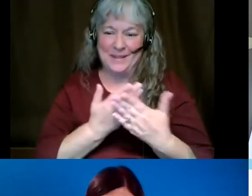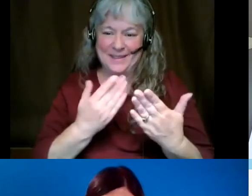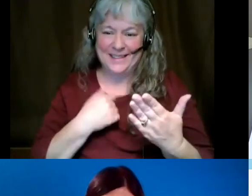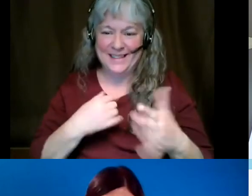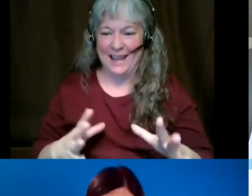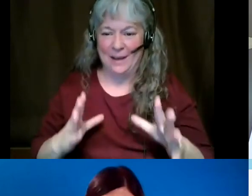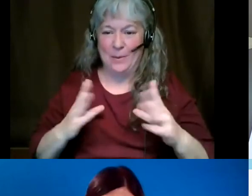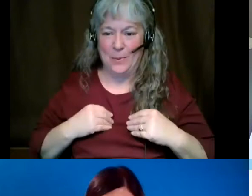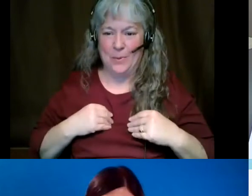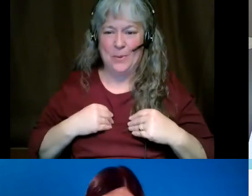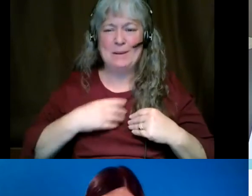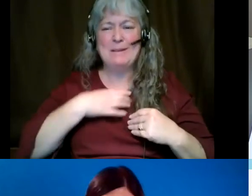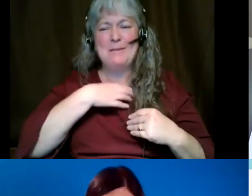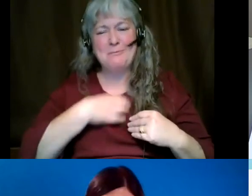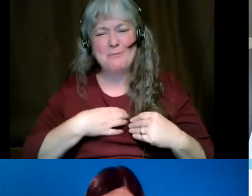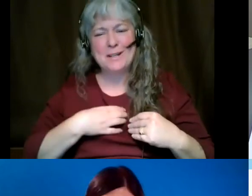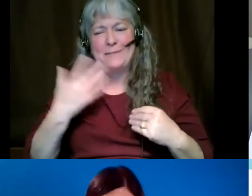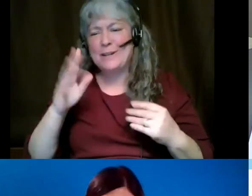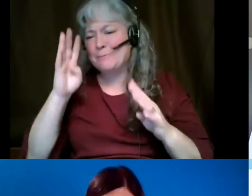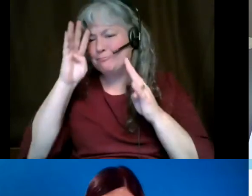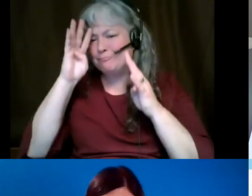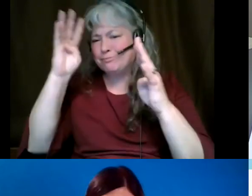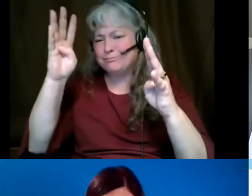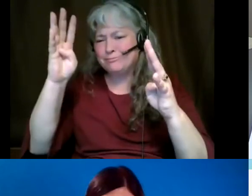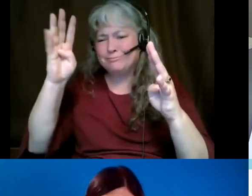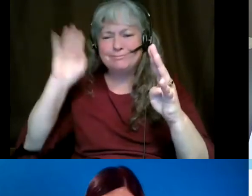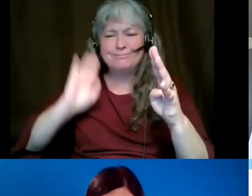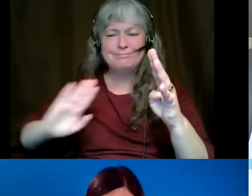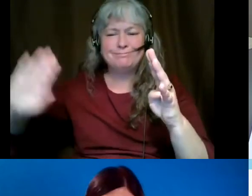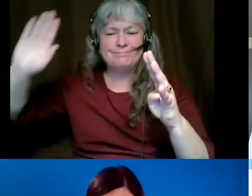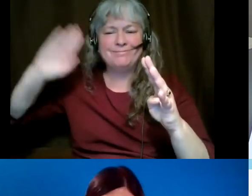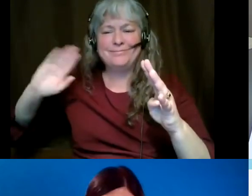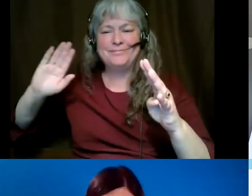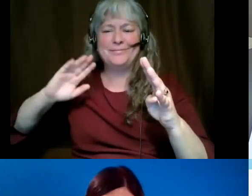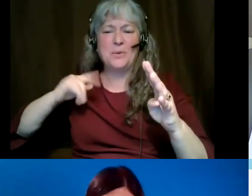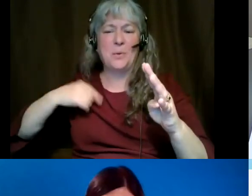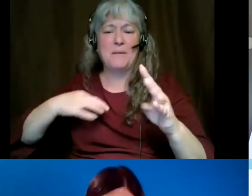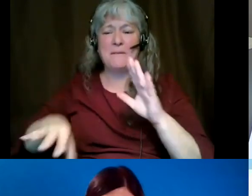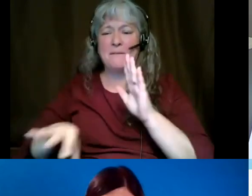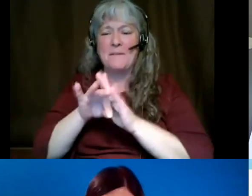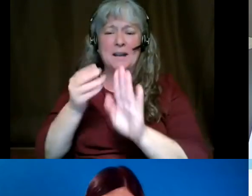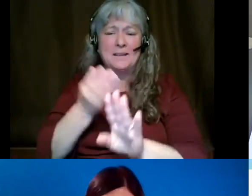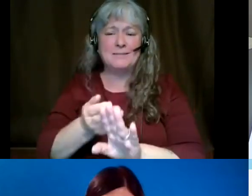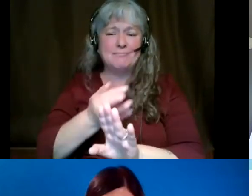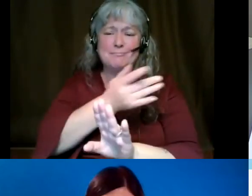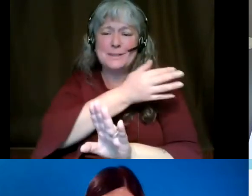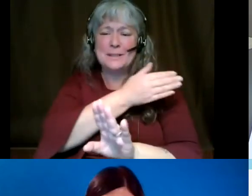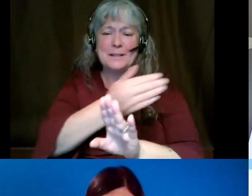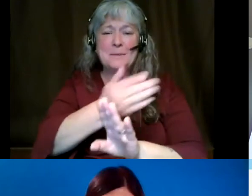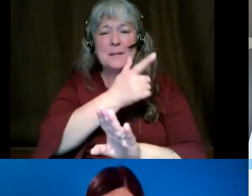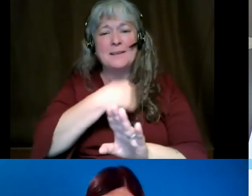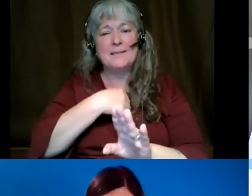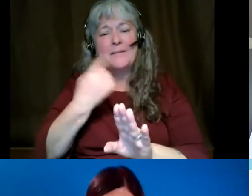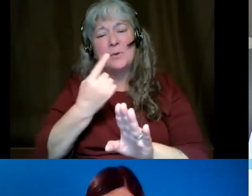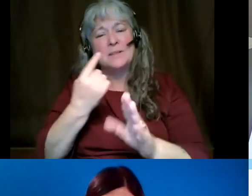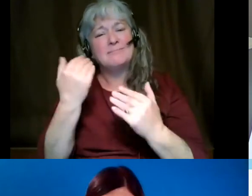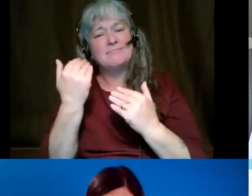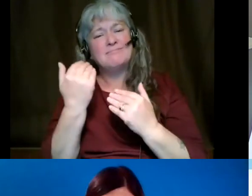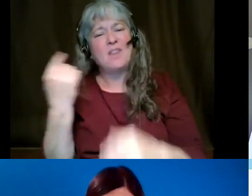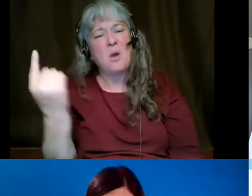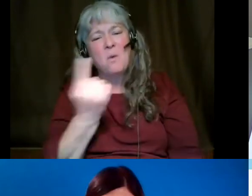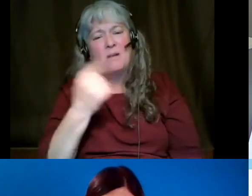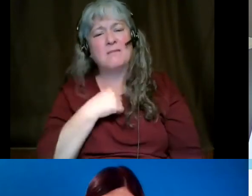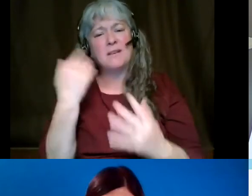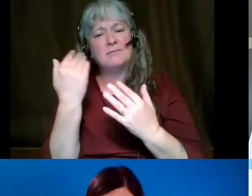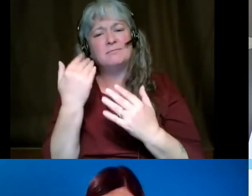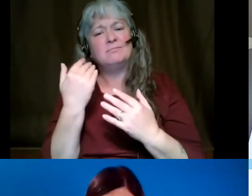had existed or I found it earlier in my story, because I've always struggled with limited dexterity. But as